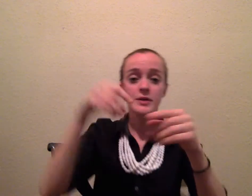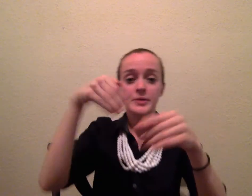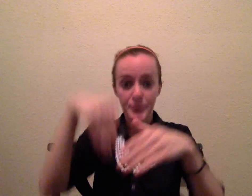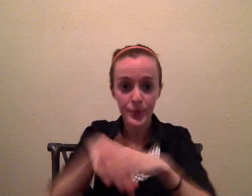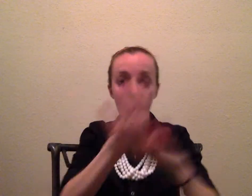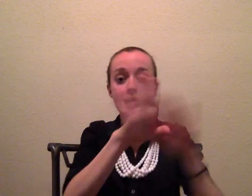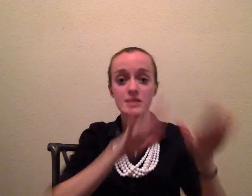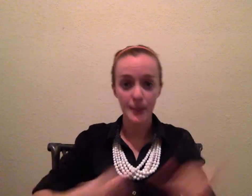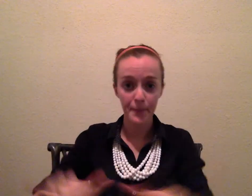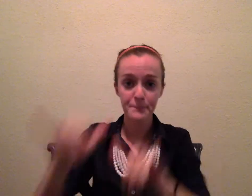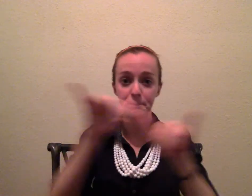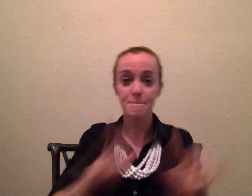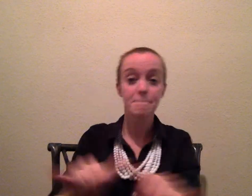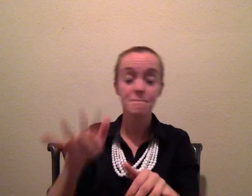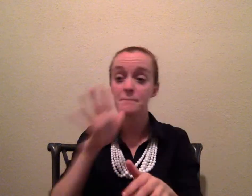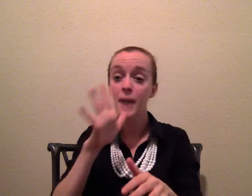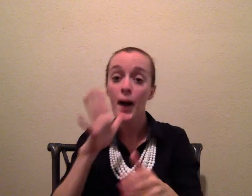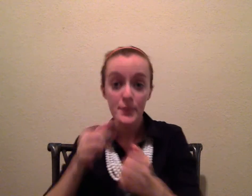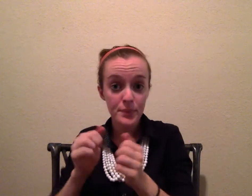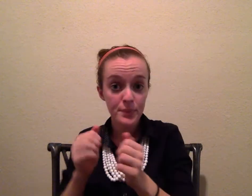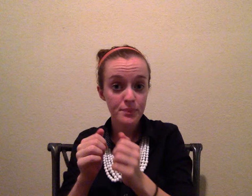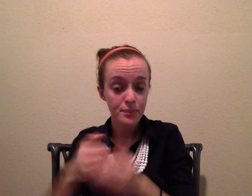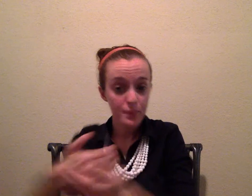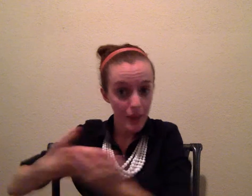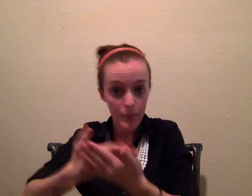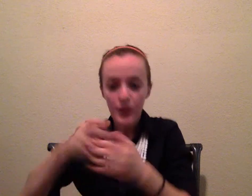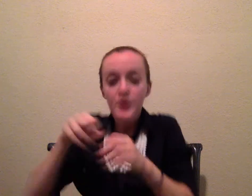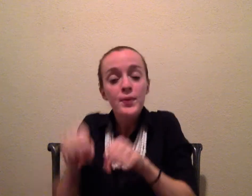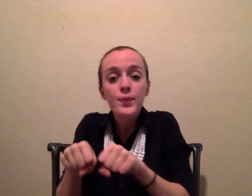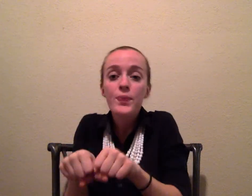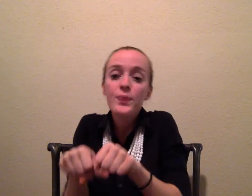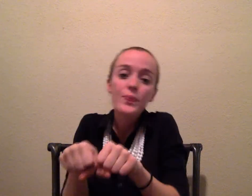user, or if you're a mom pushing your child in a stroller, it works for everybody.